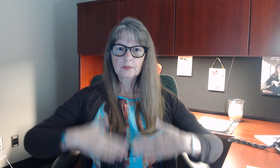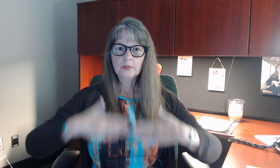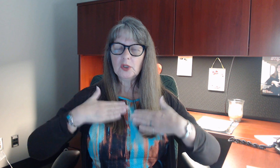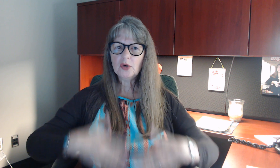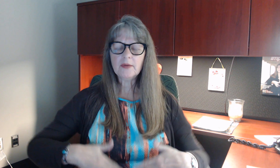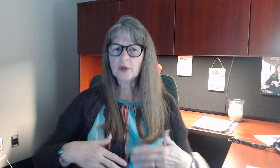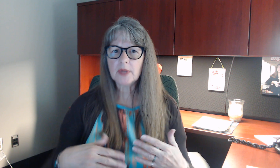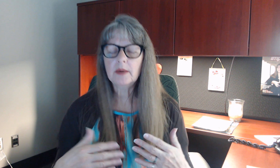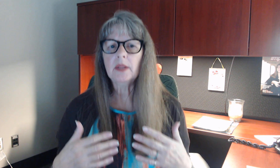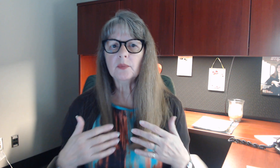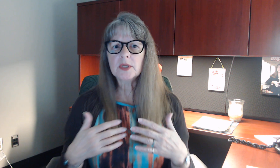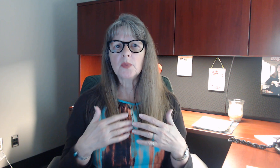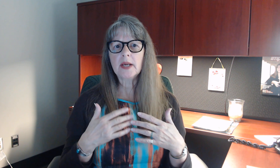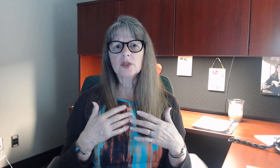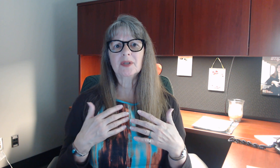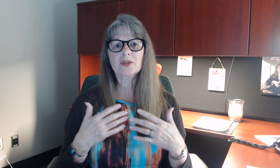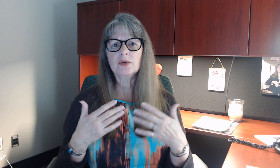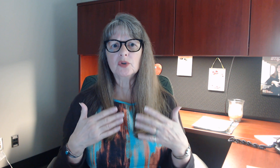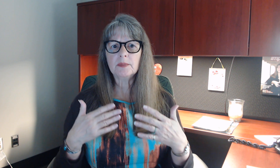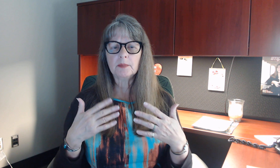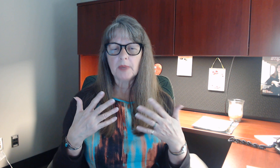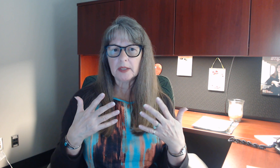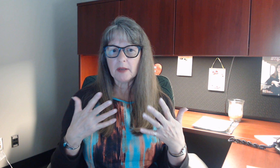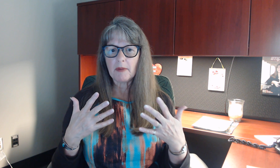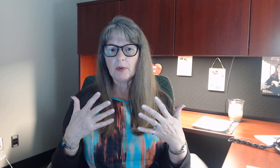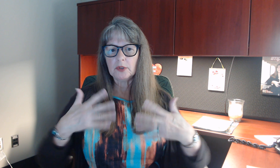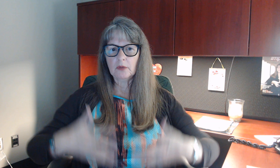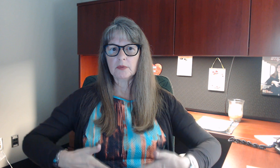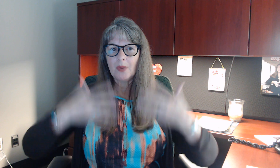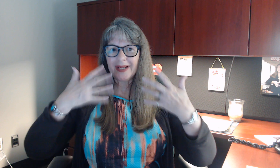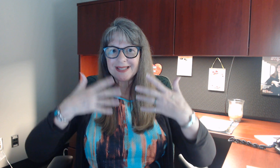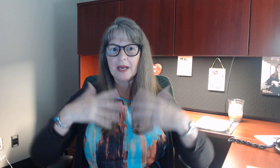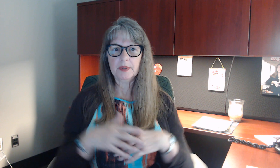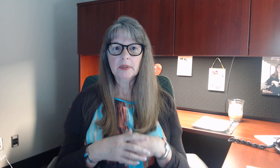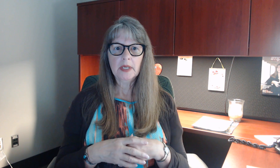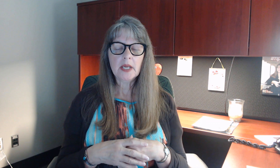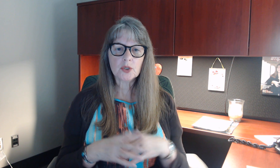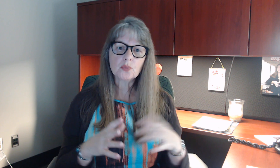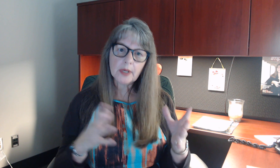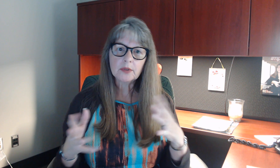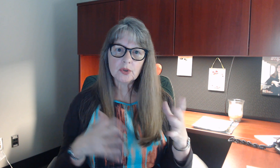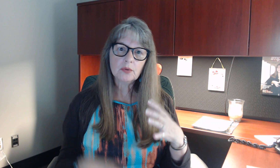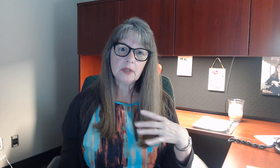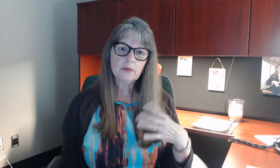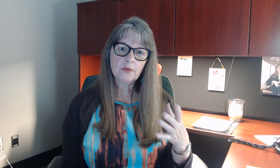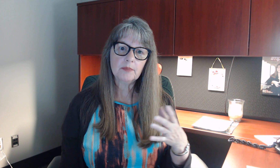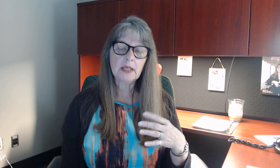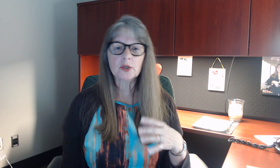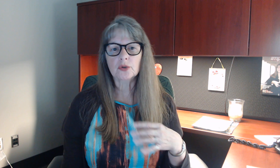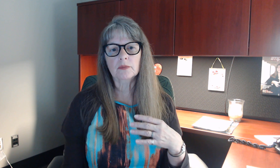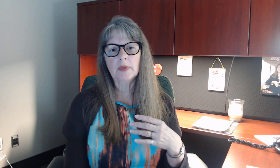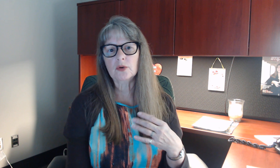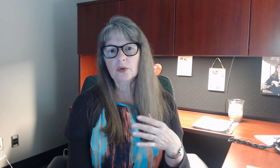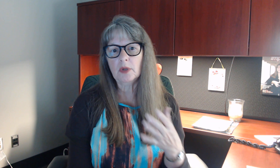You don't have to go down, and the reason why is because usually deaf people only look from the waist up. It's rare that you get from, unless they're showing you about